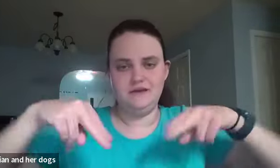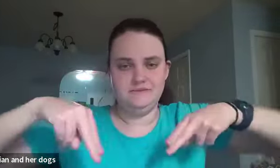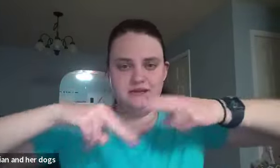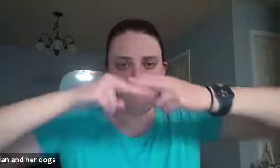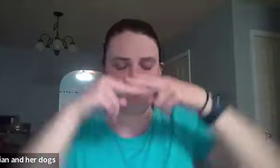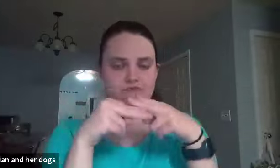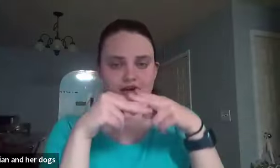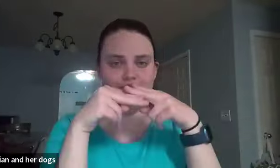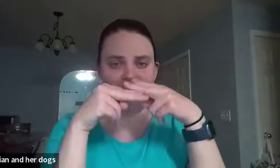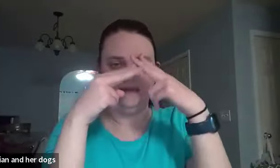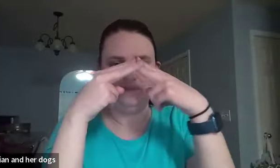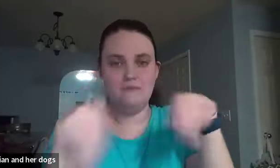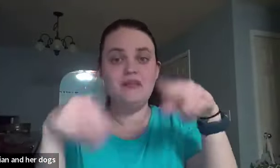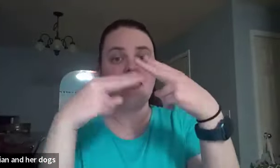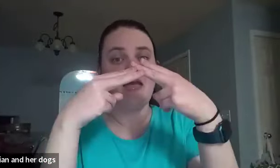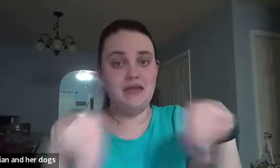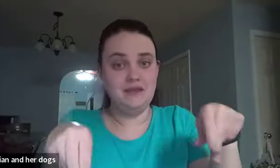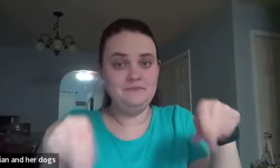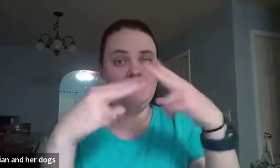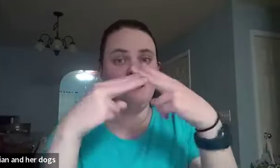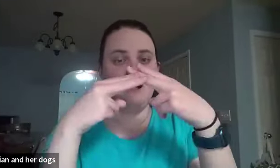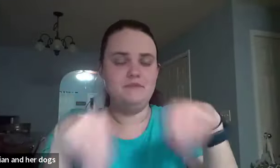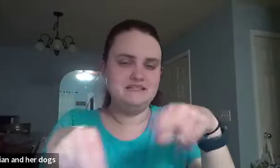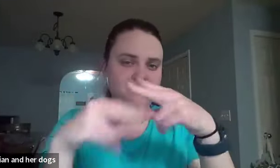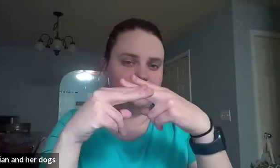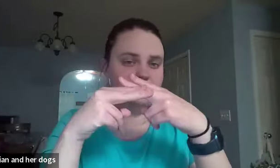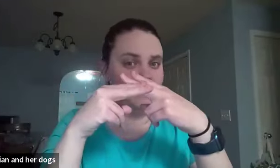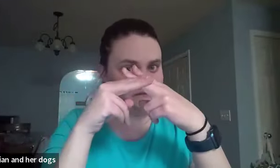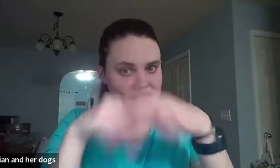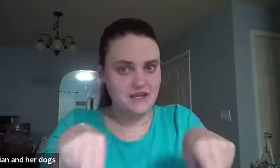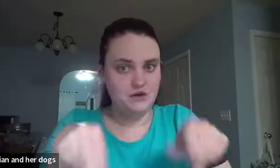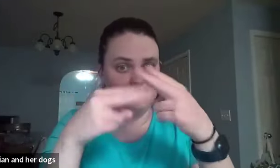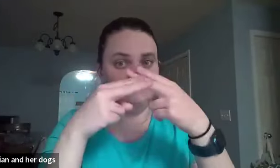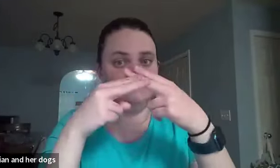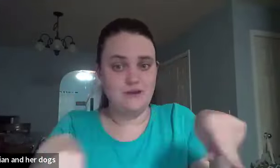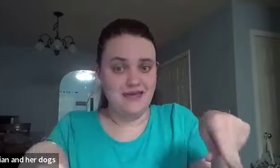know I'm sticking my arms out. I need to keep them down. Egg, and it's like the visual of cracking that egg open. So egg.